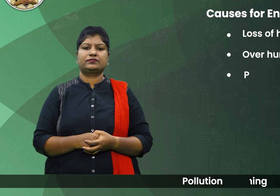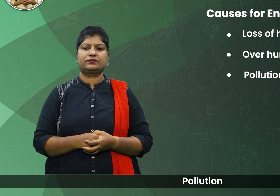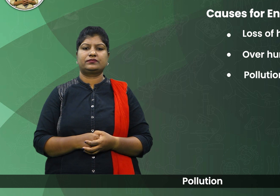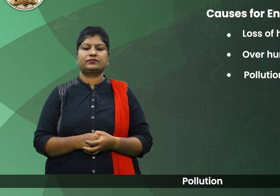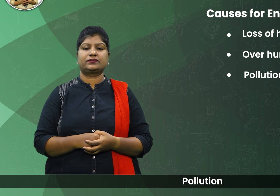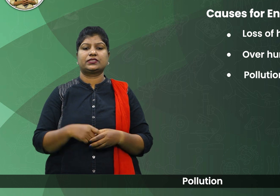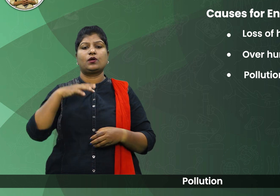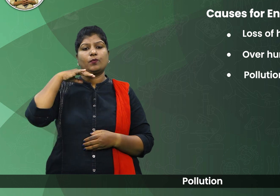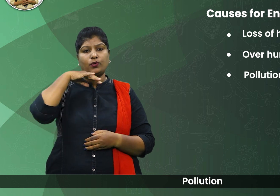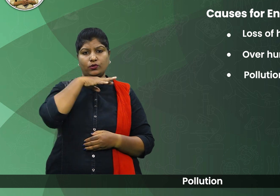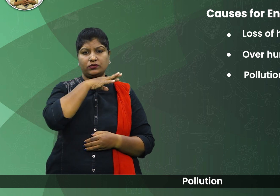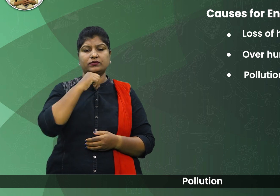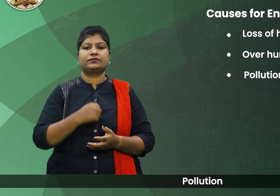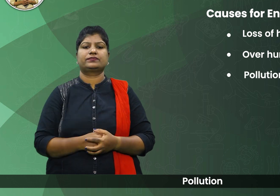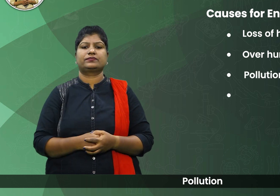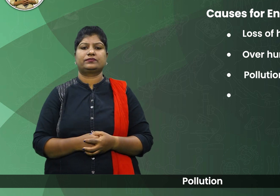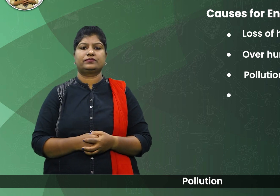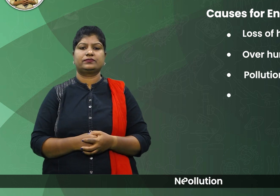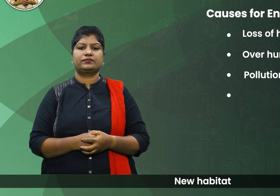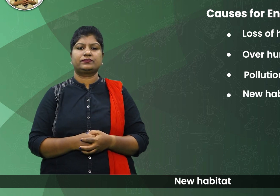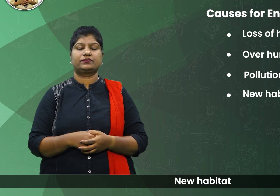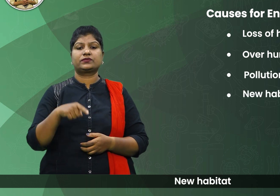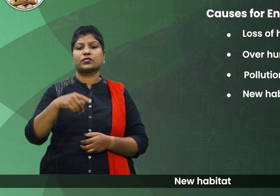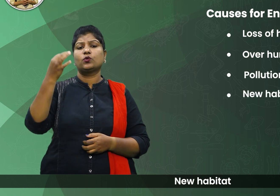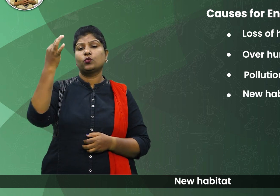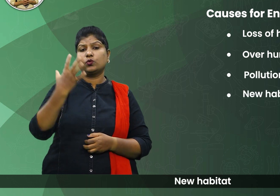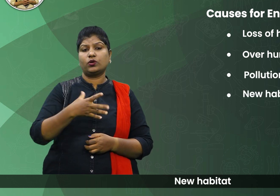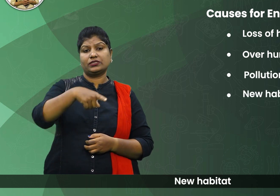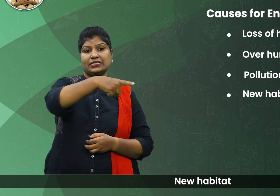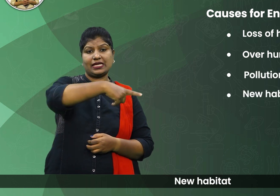Pollution, New habitat,